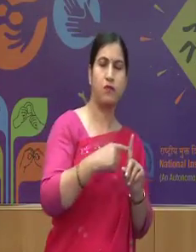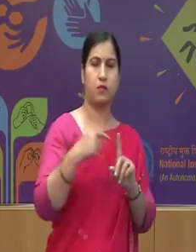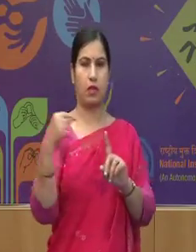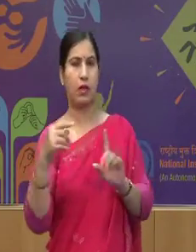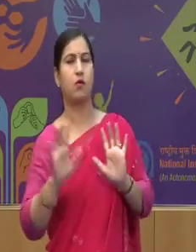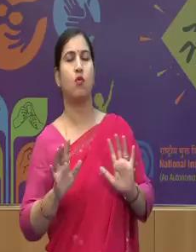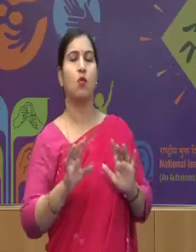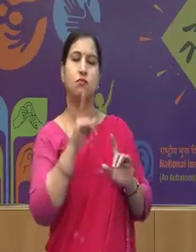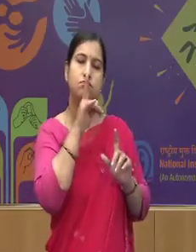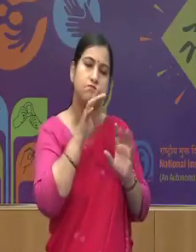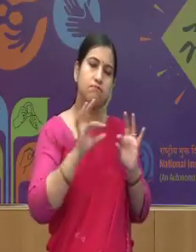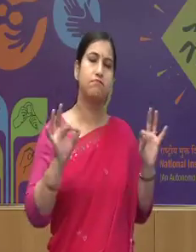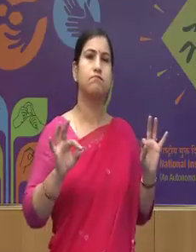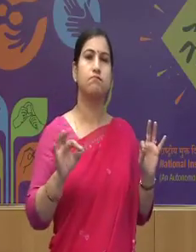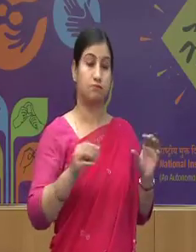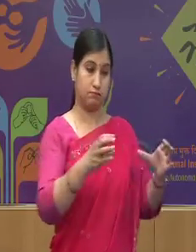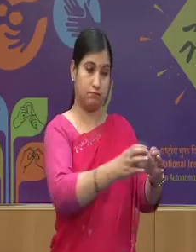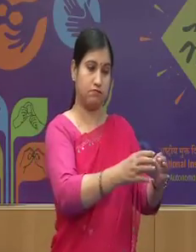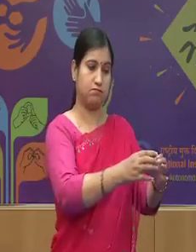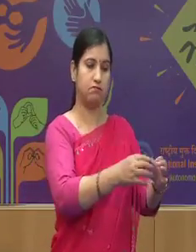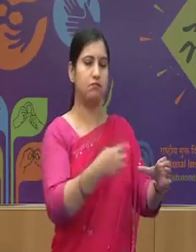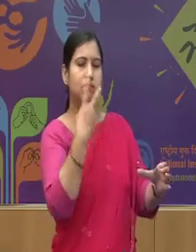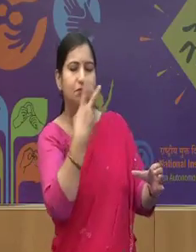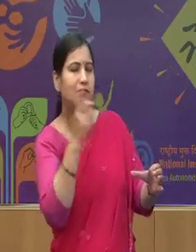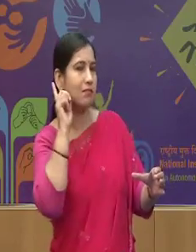attitude of the fascist nations.